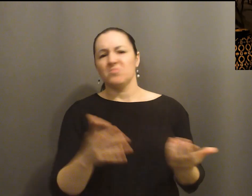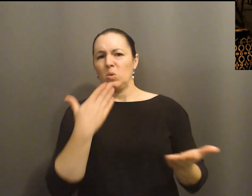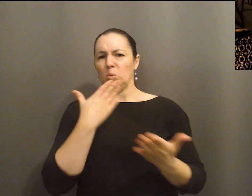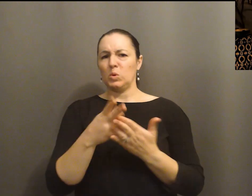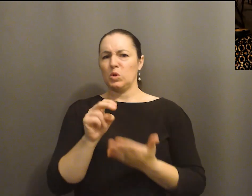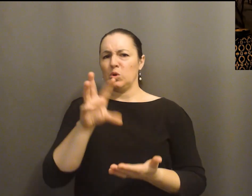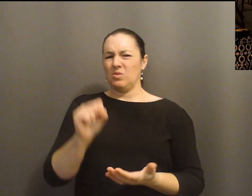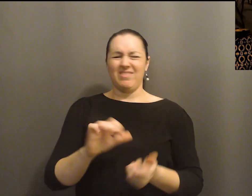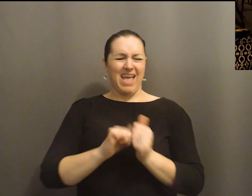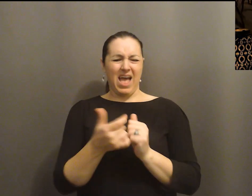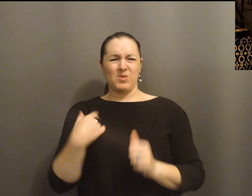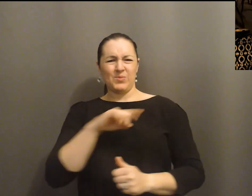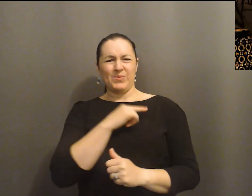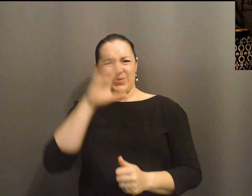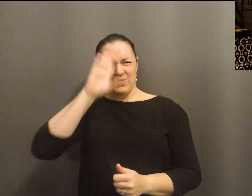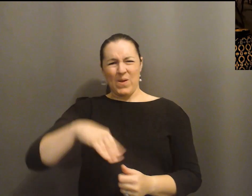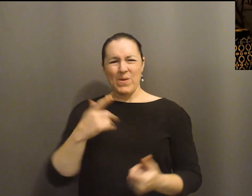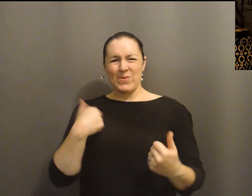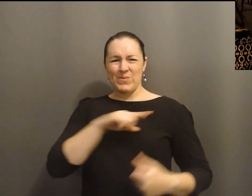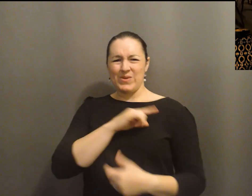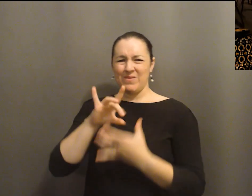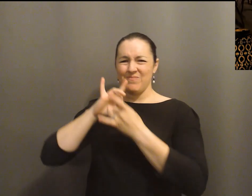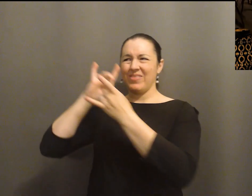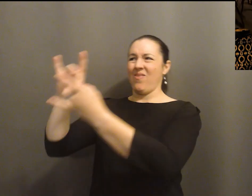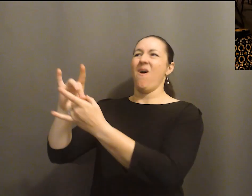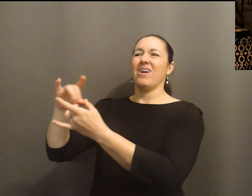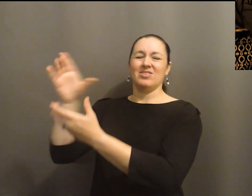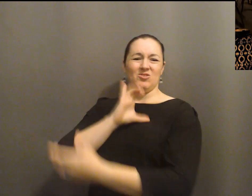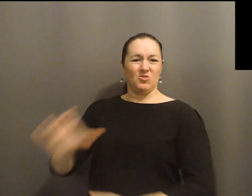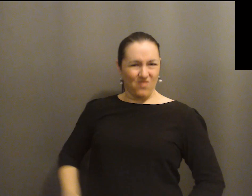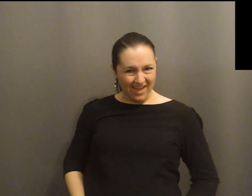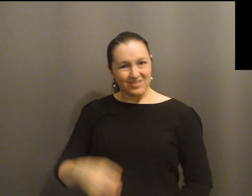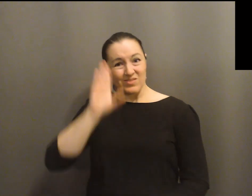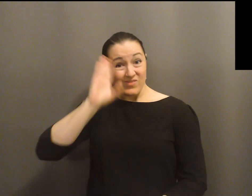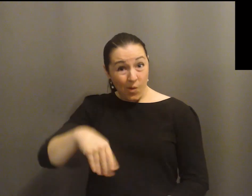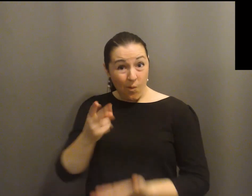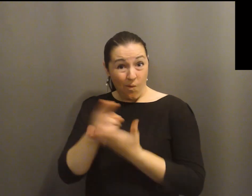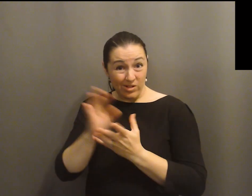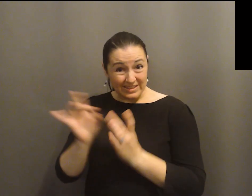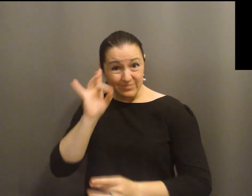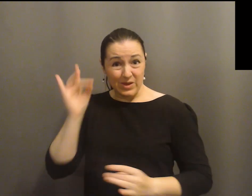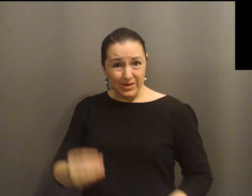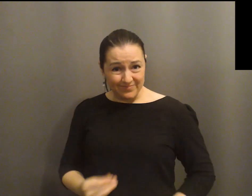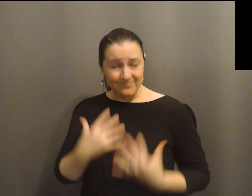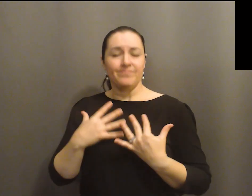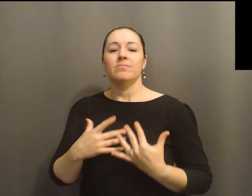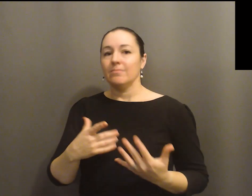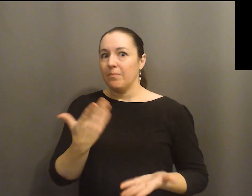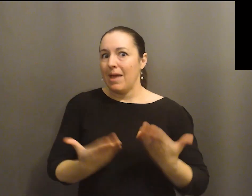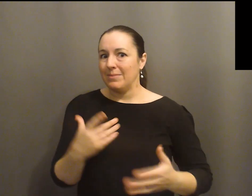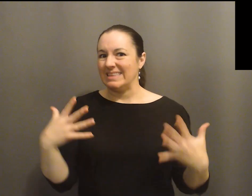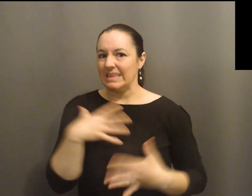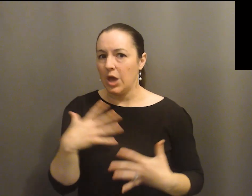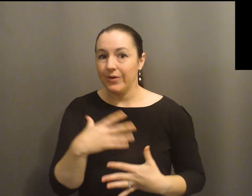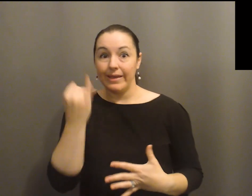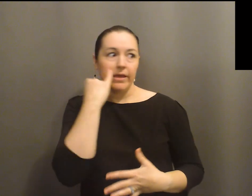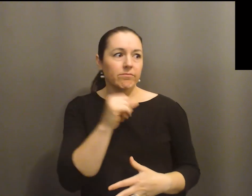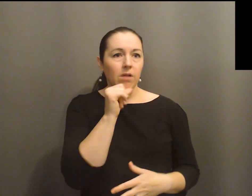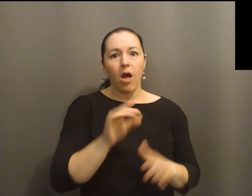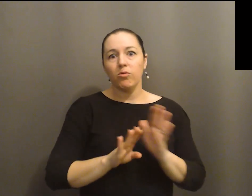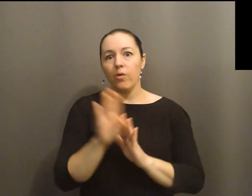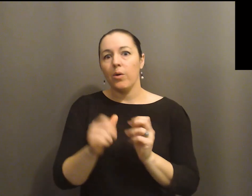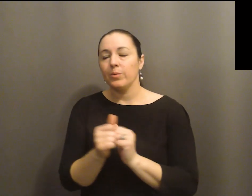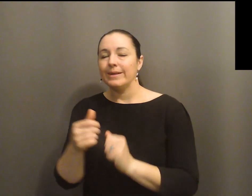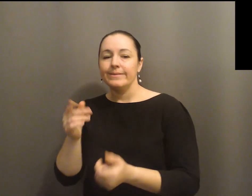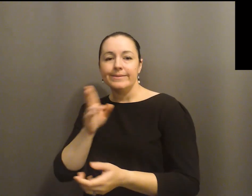How do we know That we belong to Christ How do we know That we're filled With the Holy Spirit Because I know It was probably scary For some of you To hear earlier If we're not growing